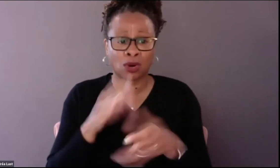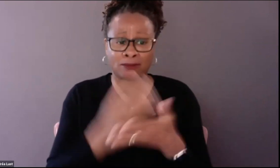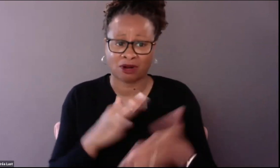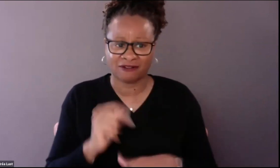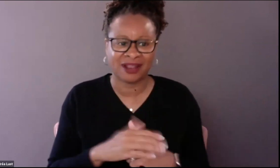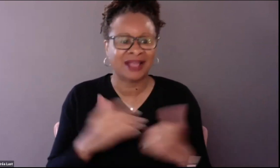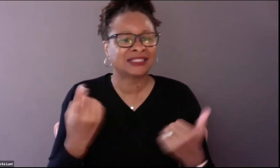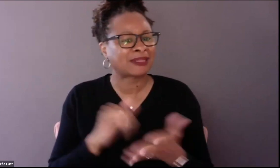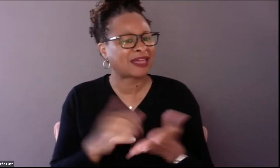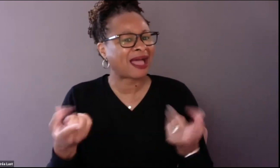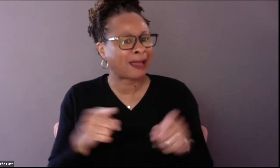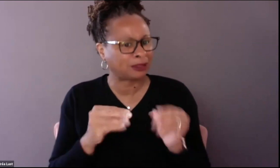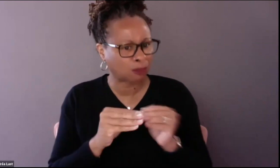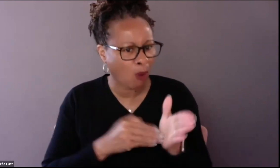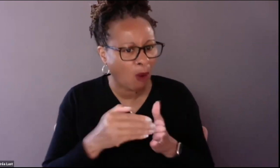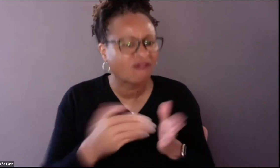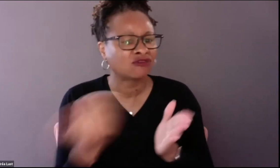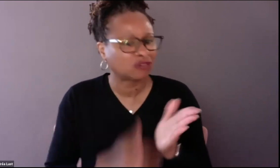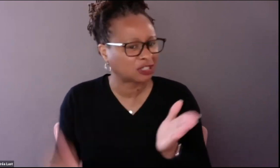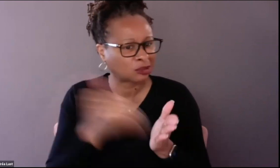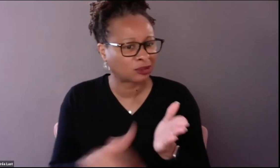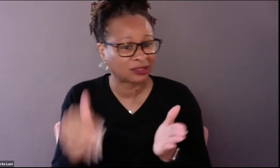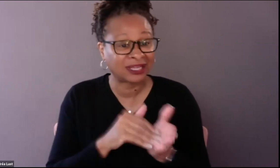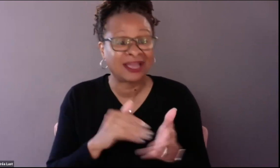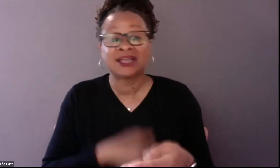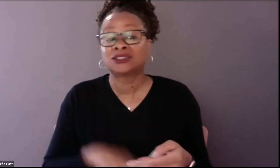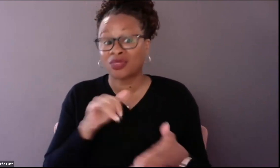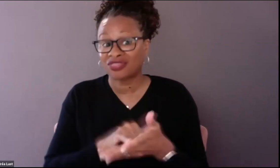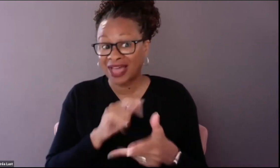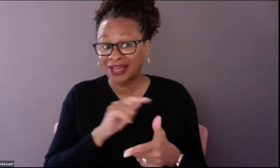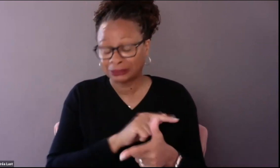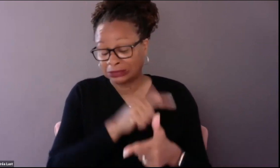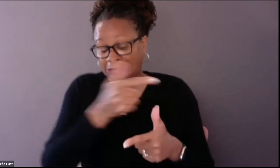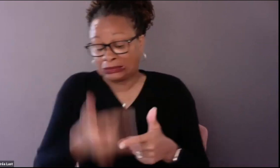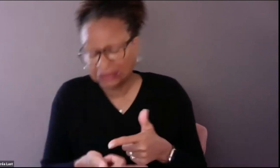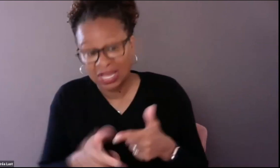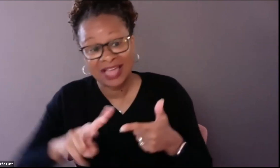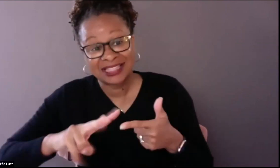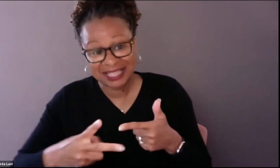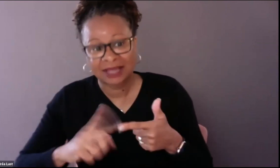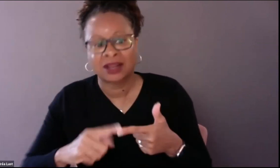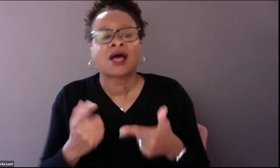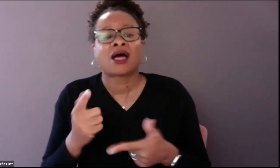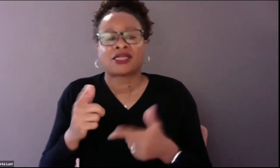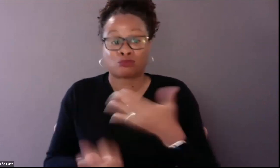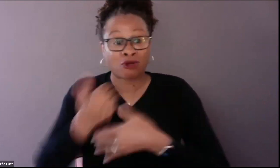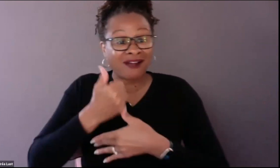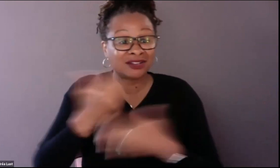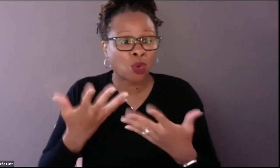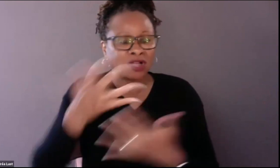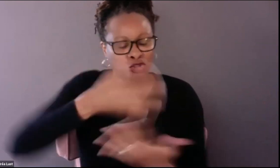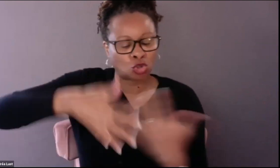so important sort of lends itself to the second element, which is a priority on socialization. We want